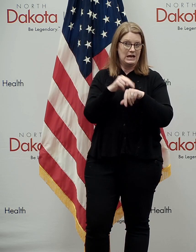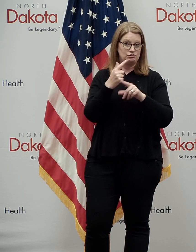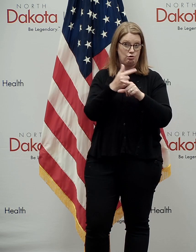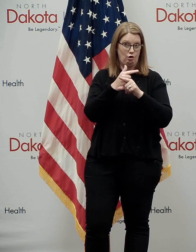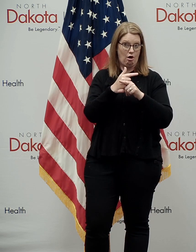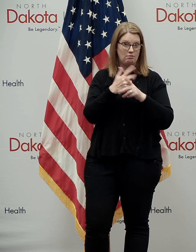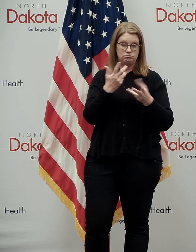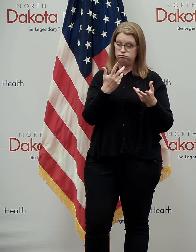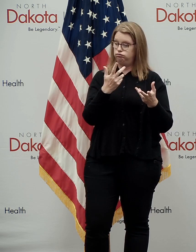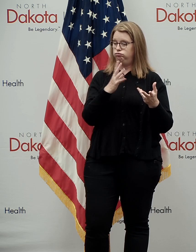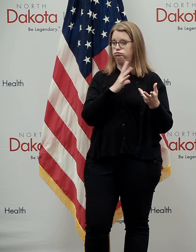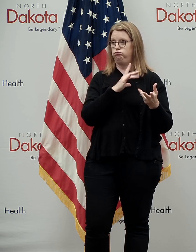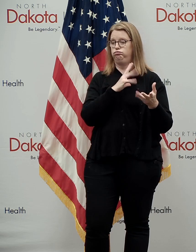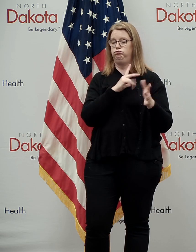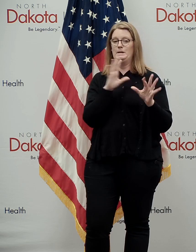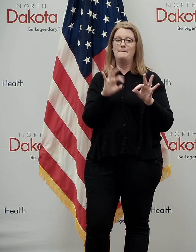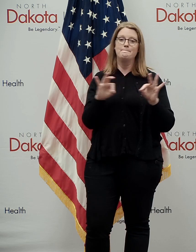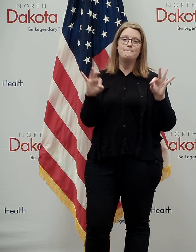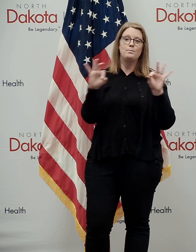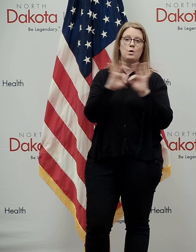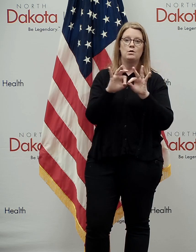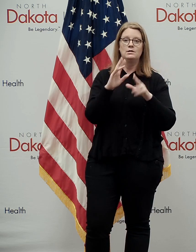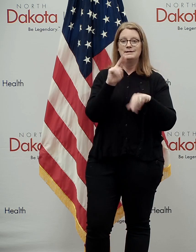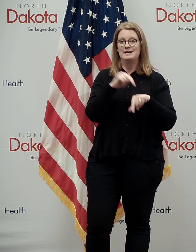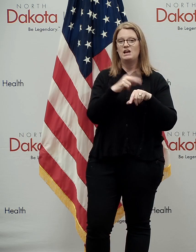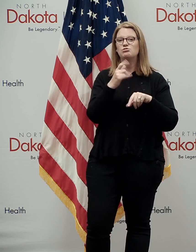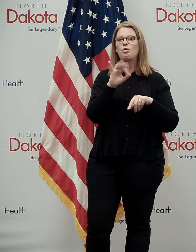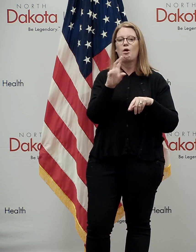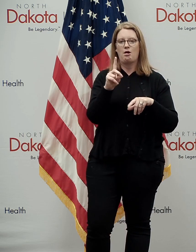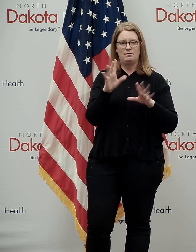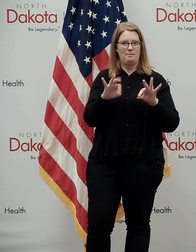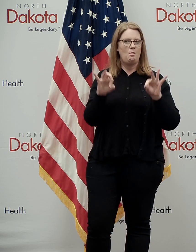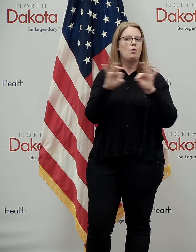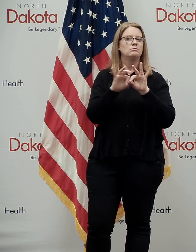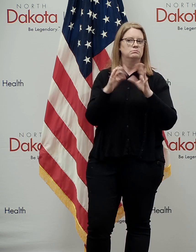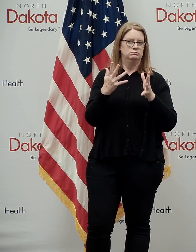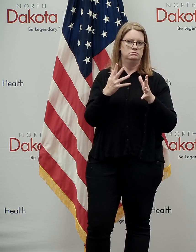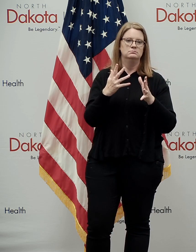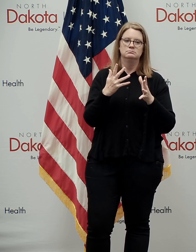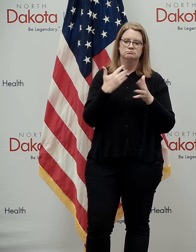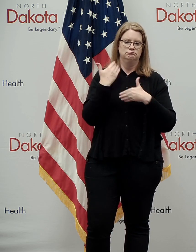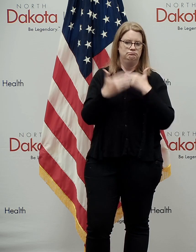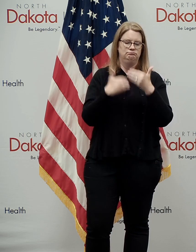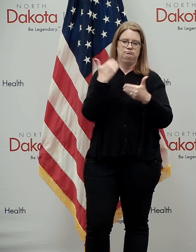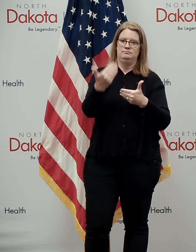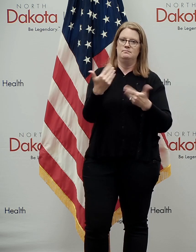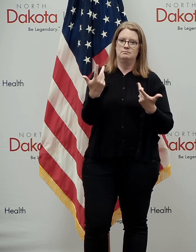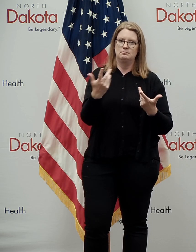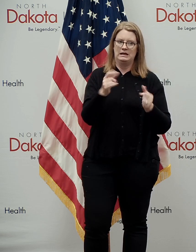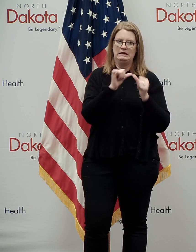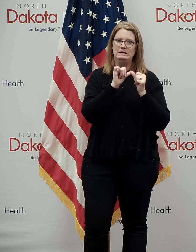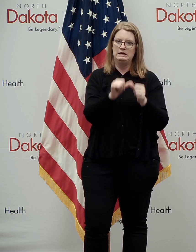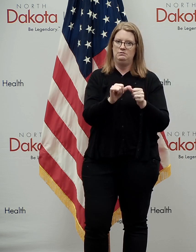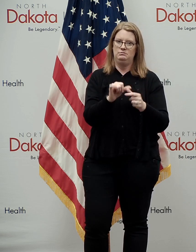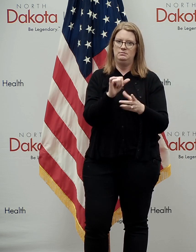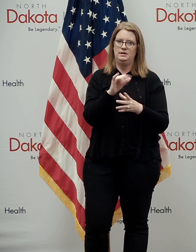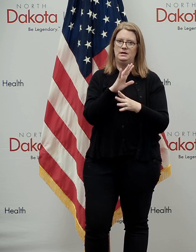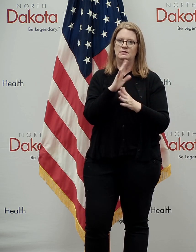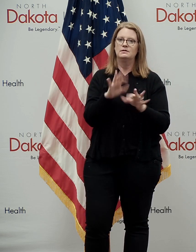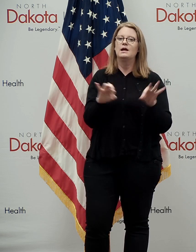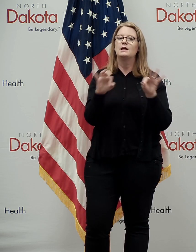an absolutely essential part of this going through this point in time, and they'll continue to play an important